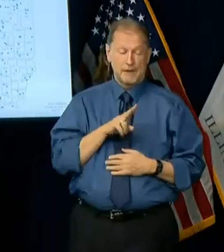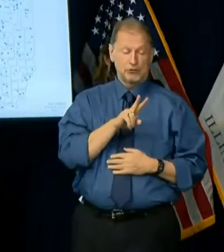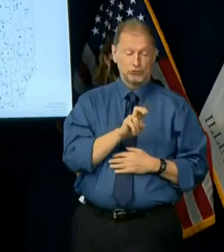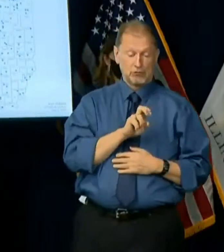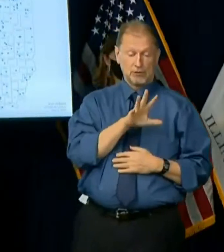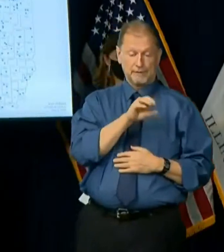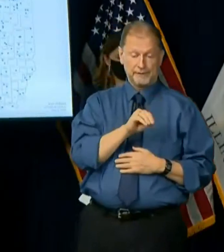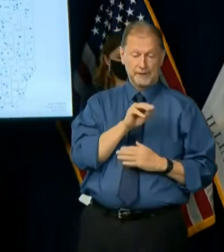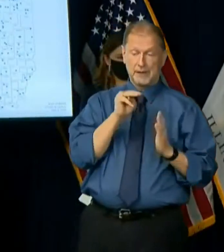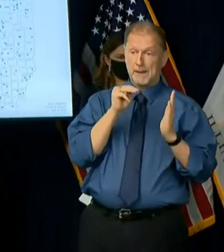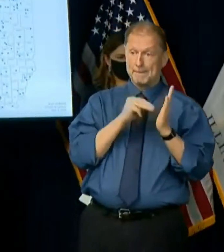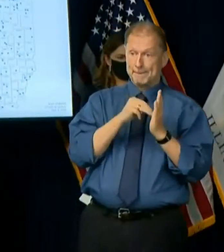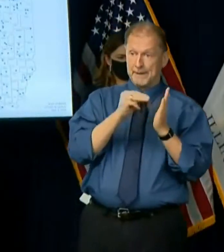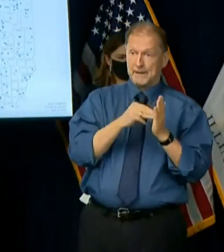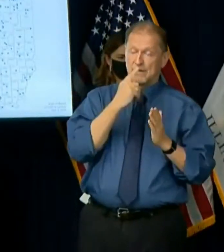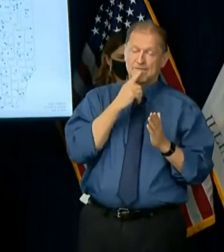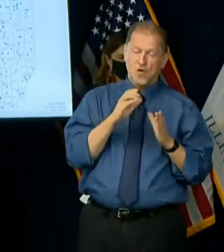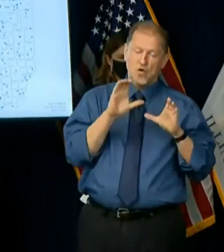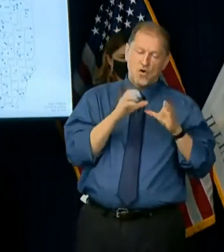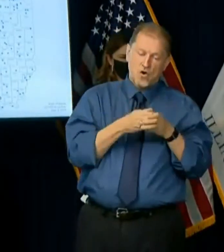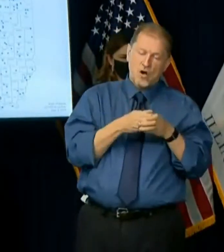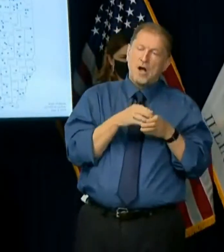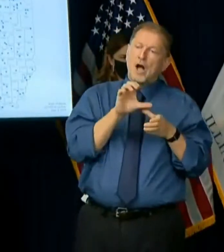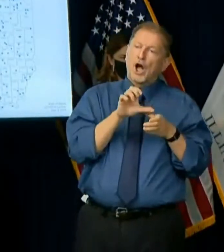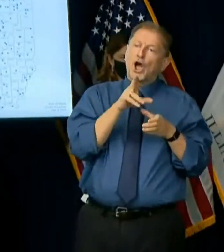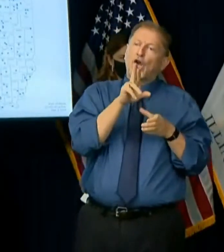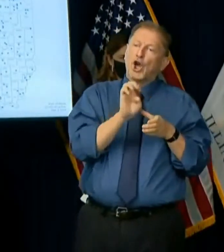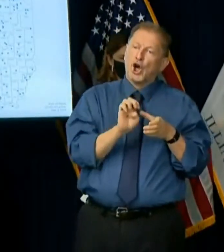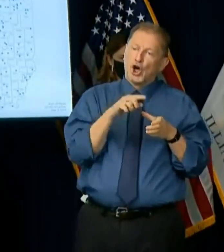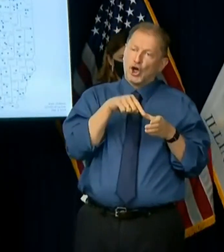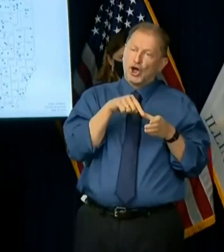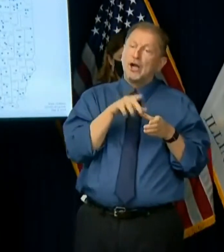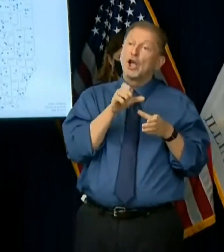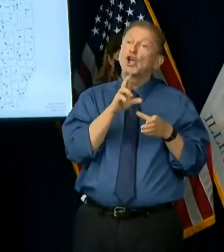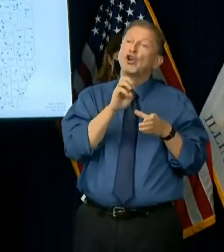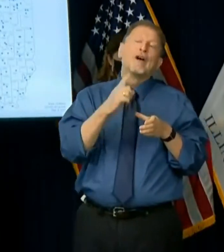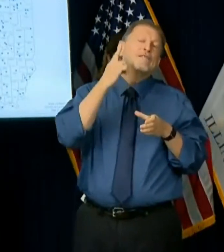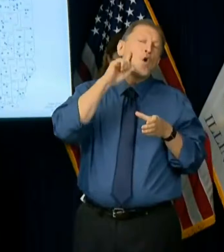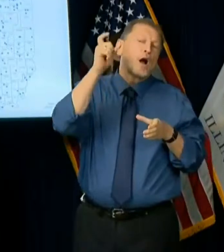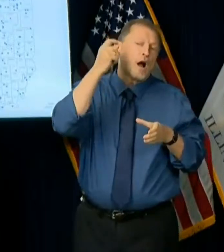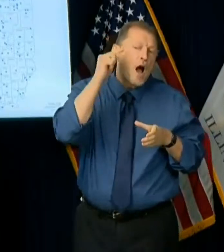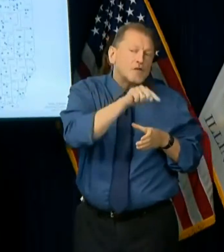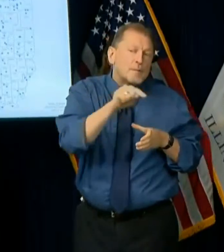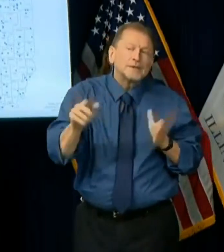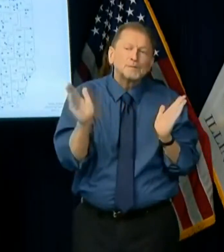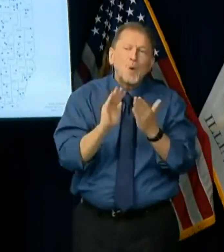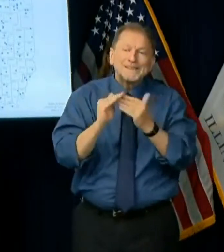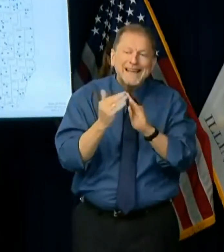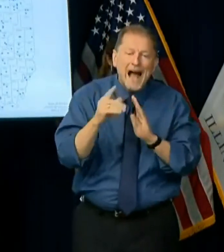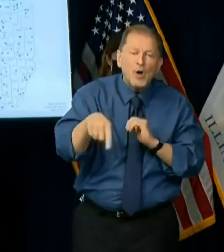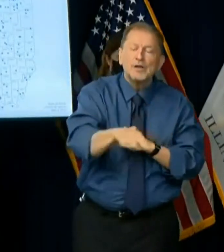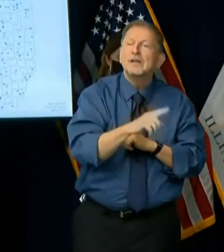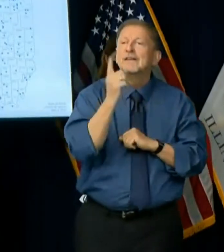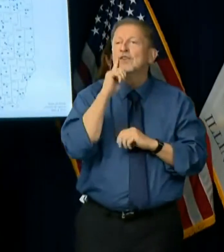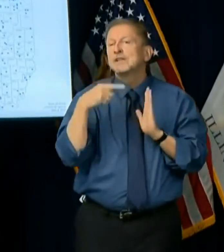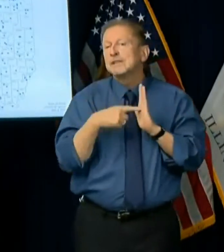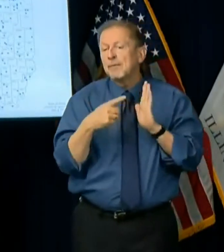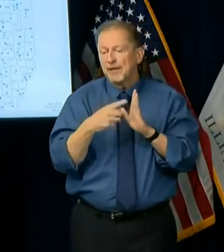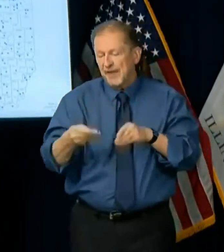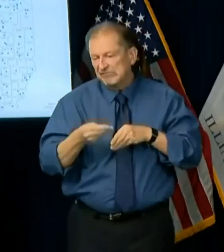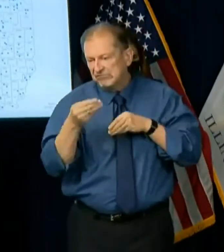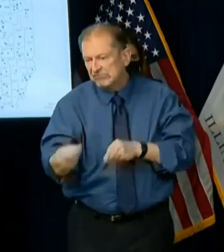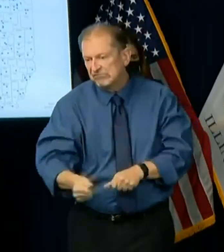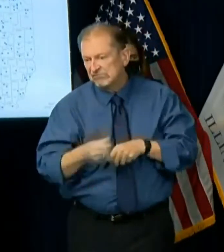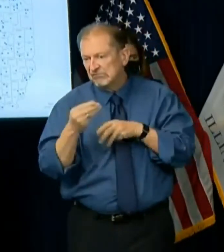CURE program. Local CURE is the fund that supports local governments by reimbursing them for expenditures